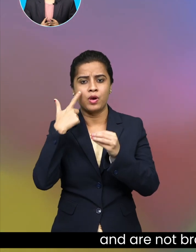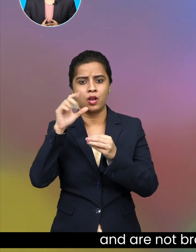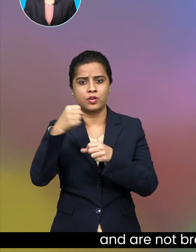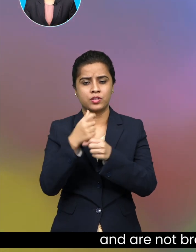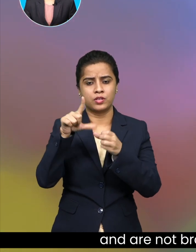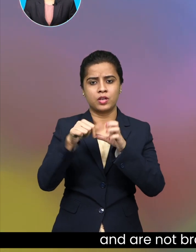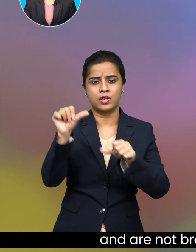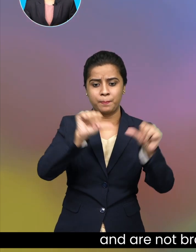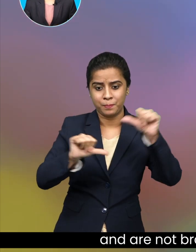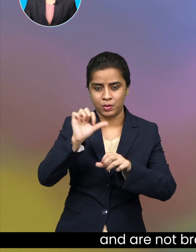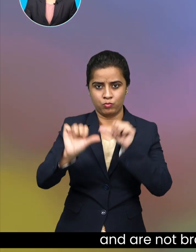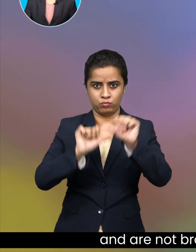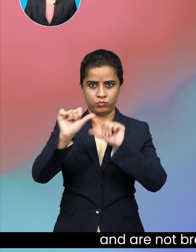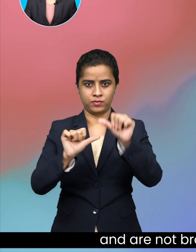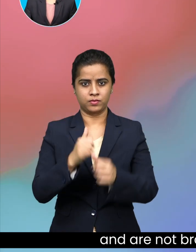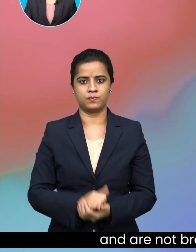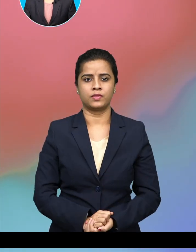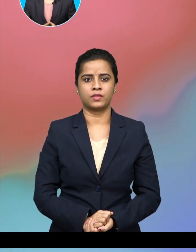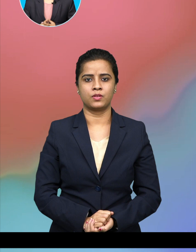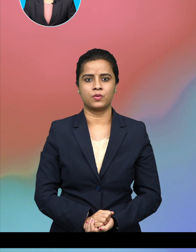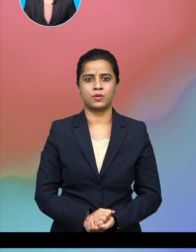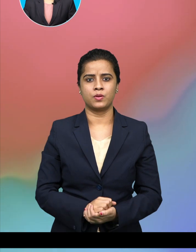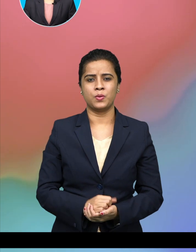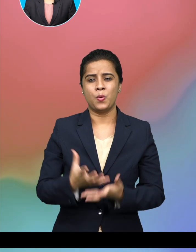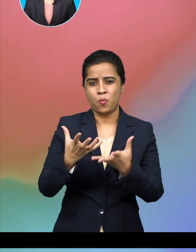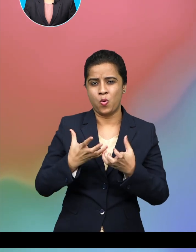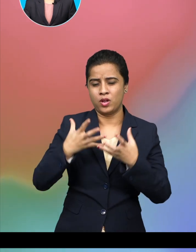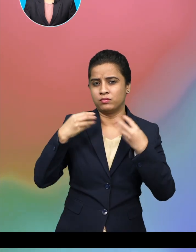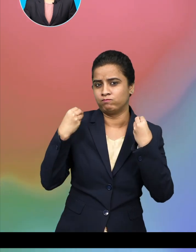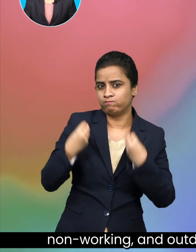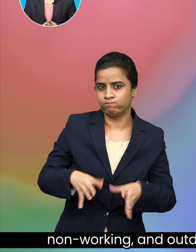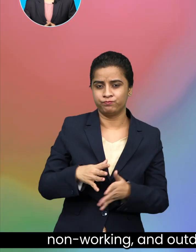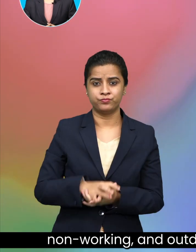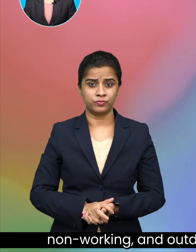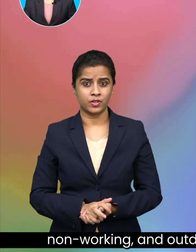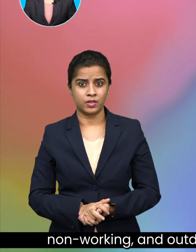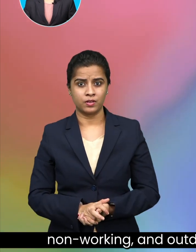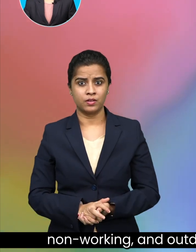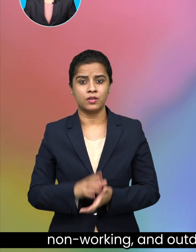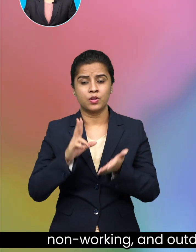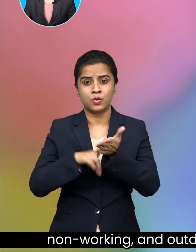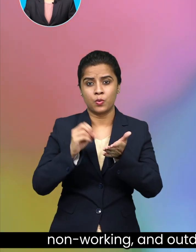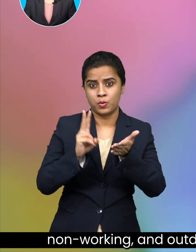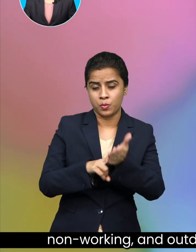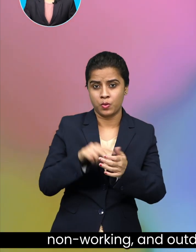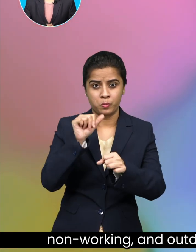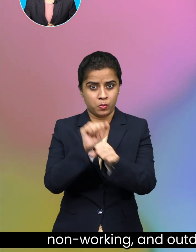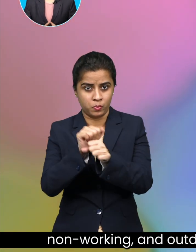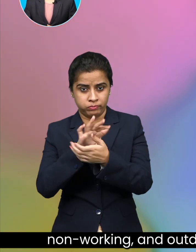biological processes. Unwanted, non-working